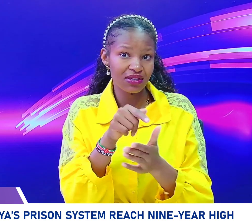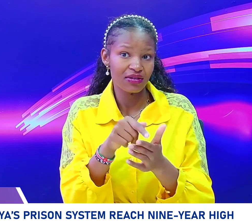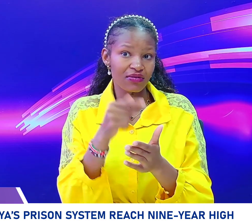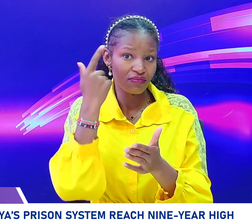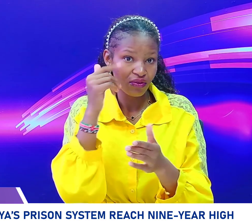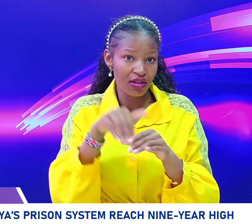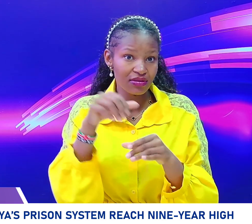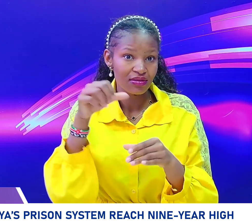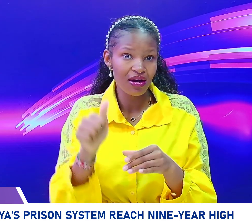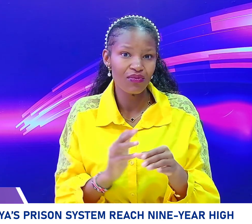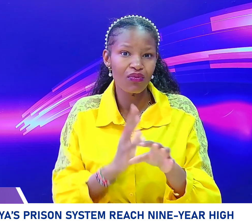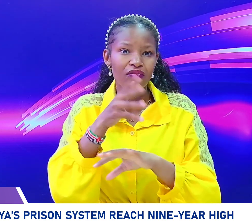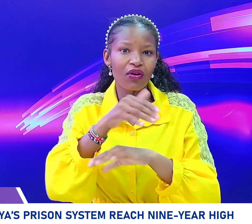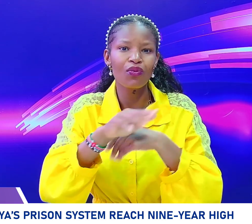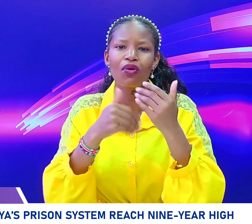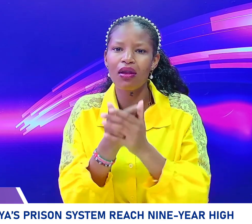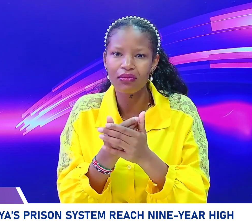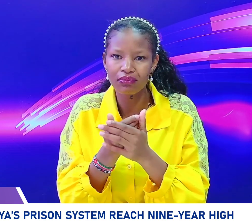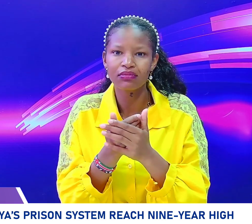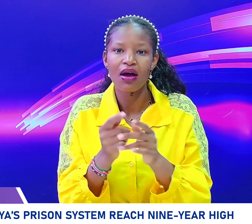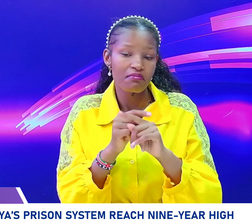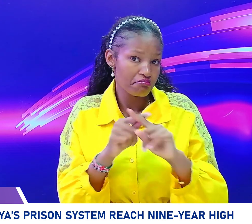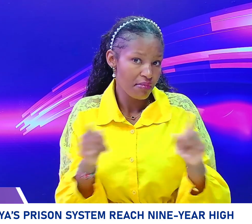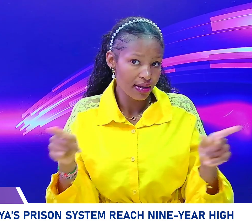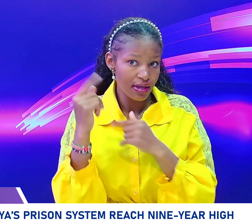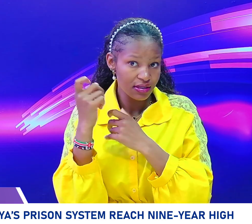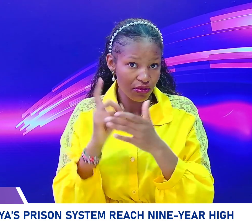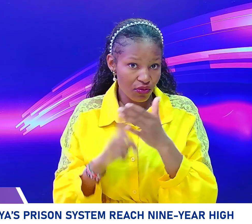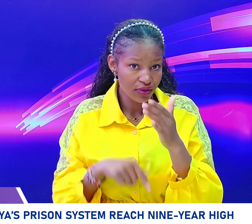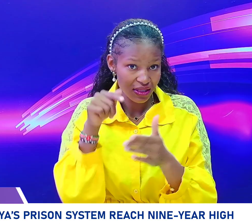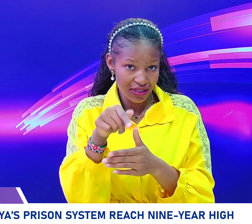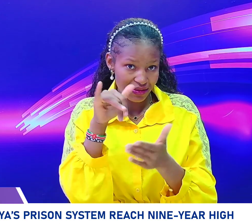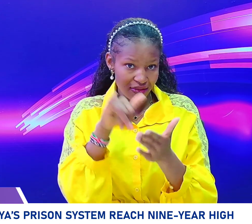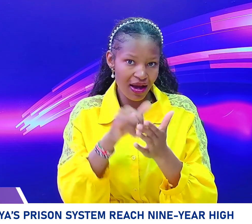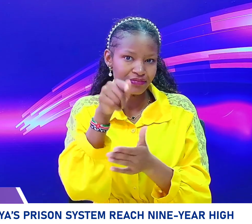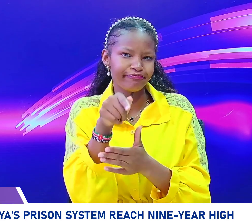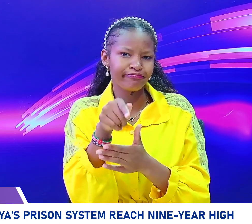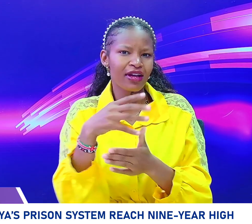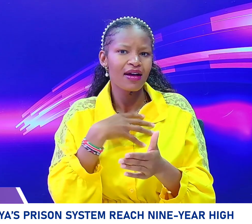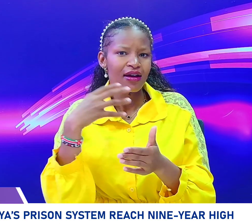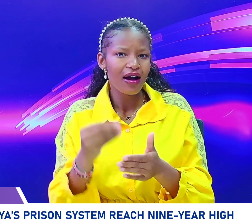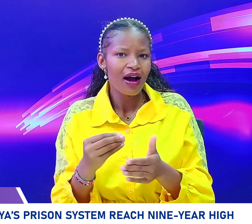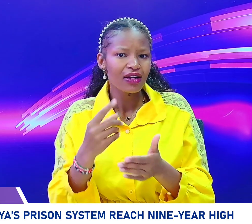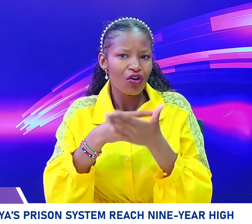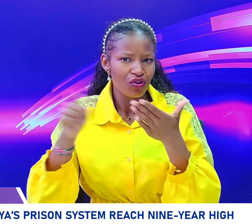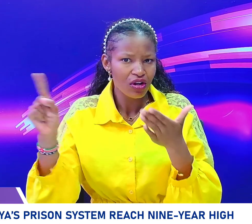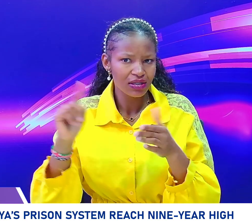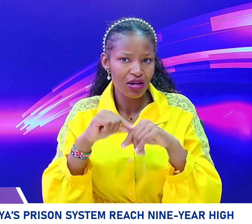Prison authorities report a slight decline in overall inmate population, but experts caution